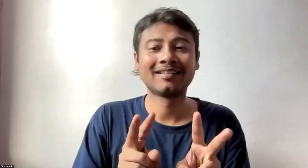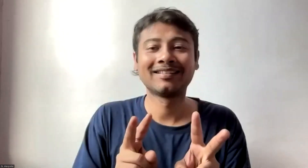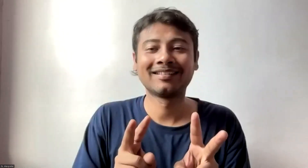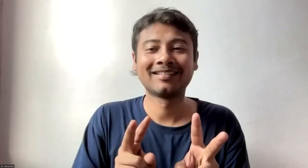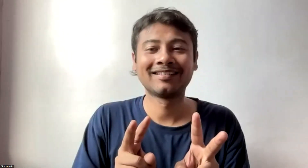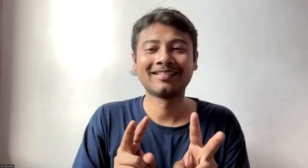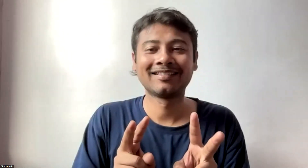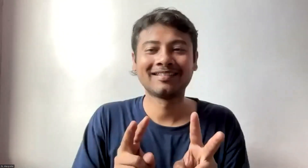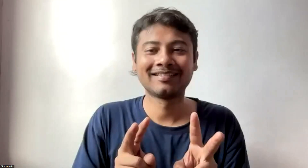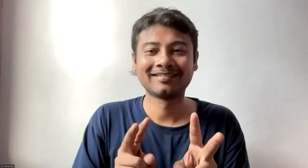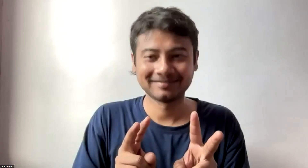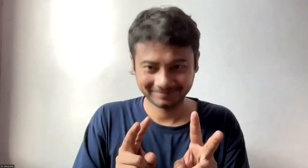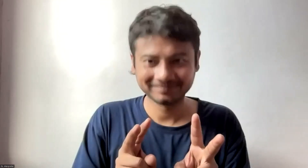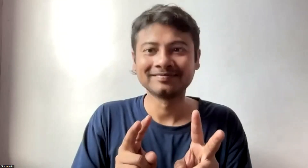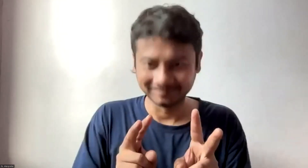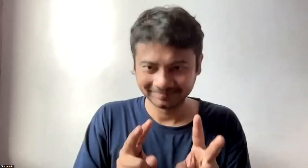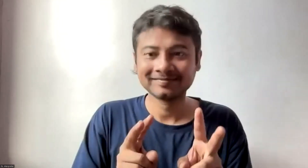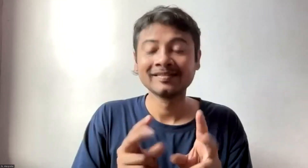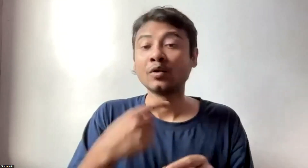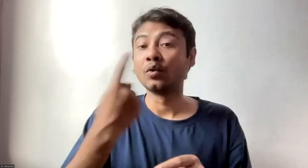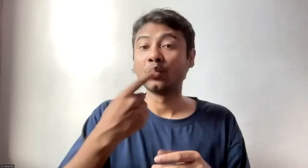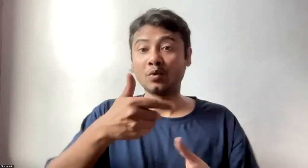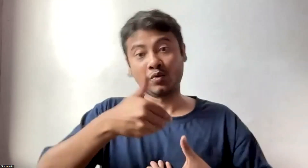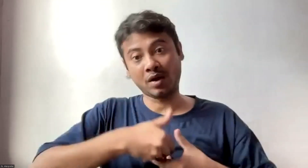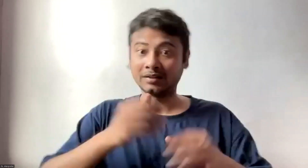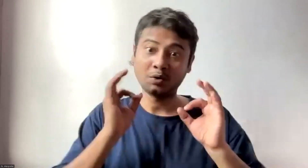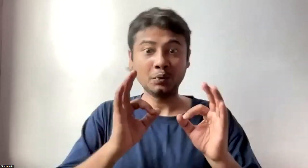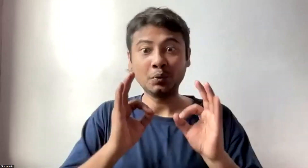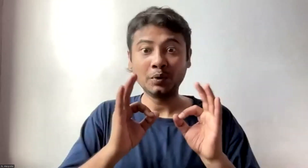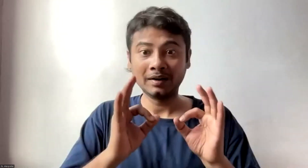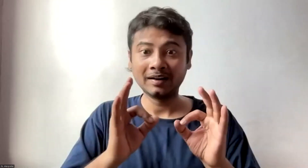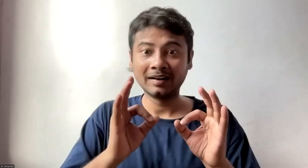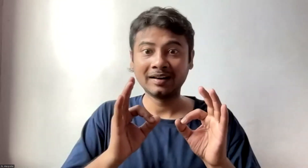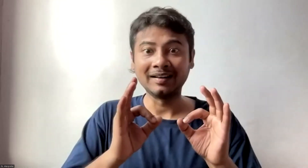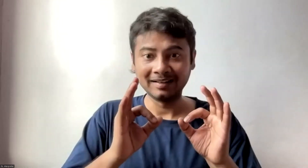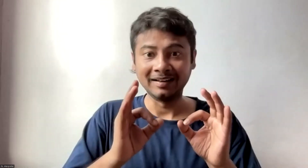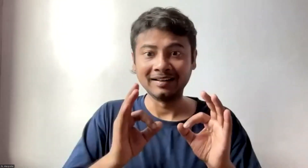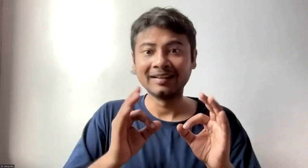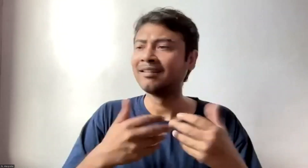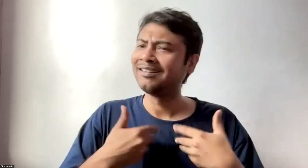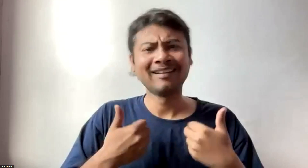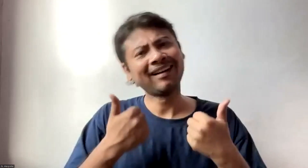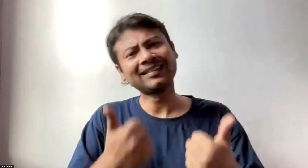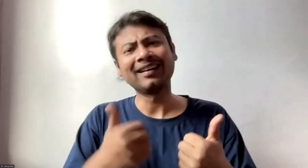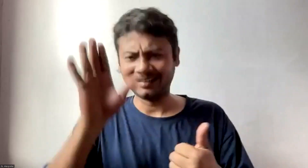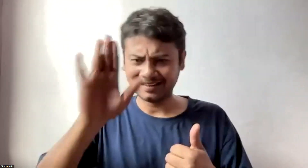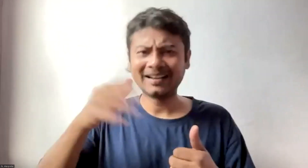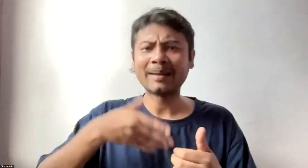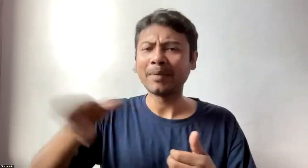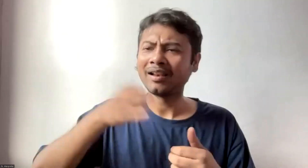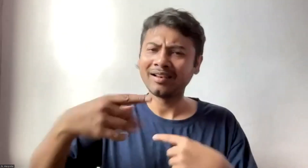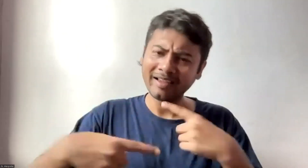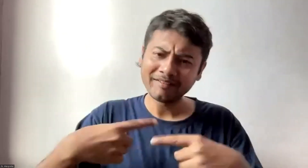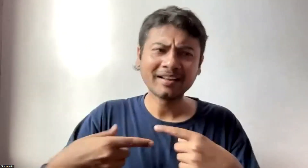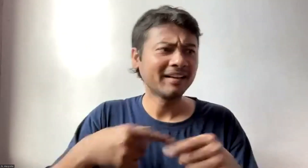So people say that no, I am doing a lot of charity. I'm going to temple. I'm a good human being. I'm helping so many